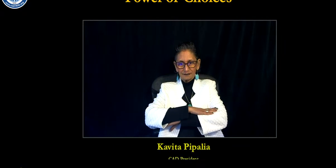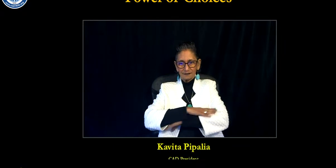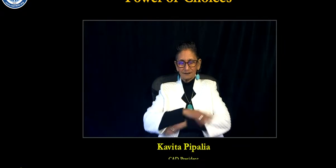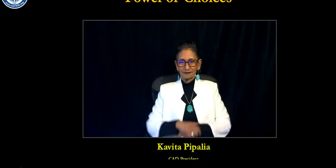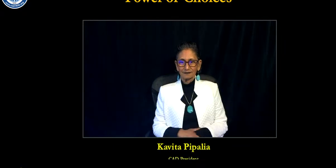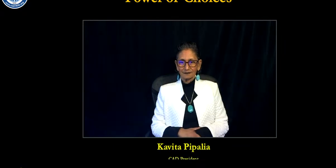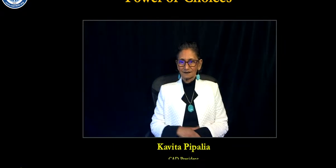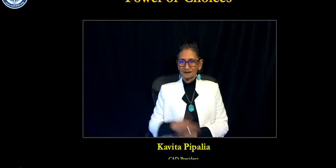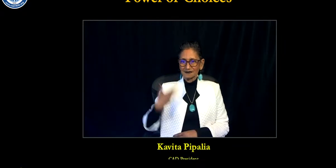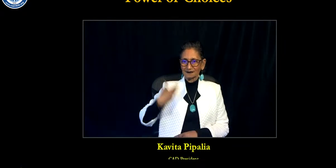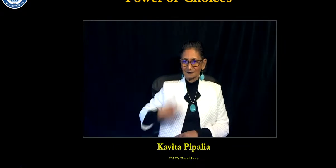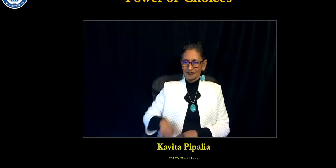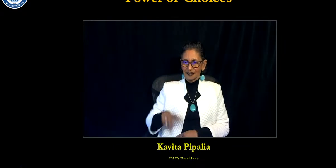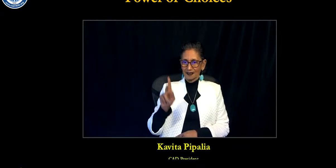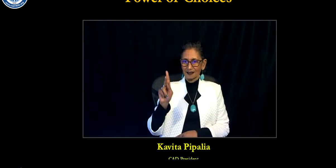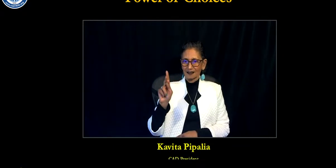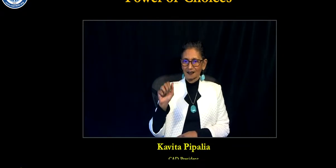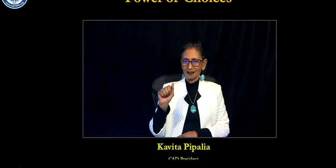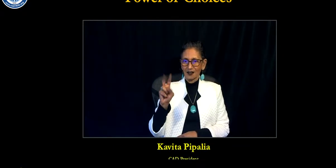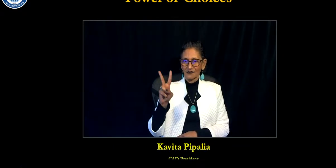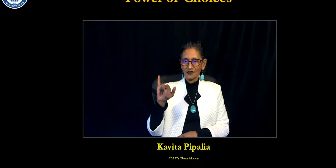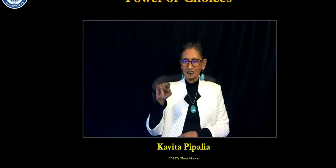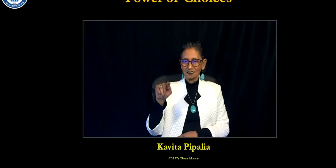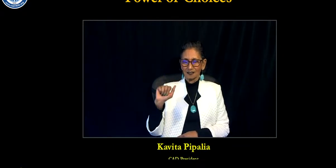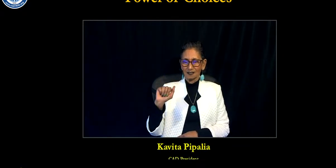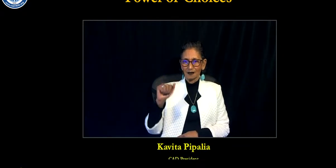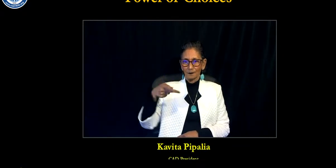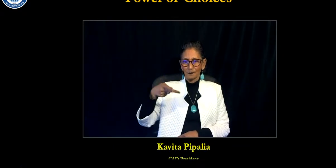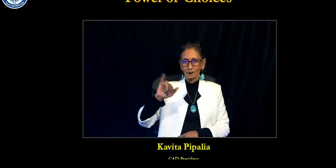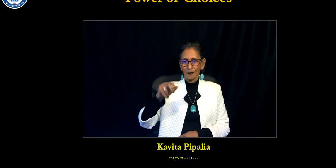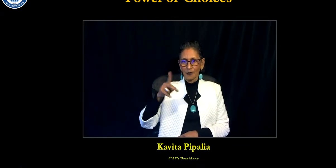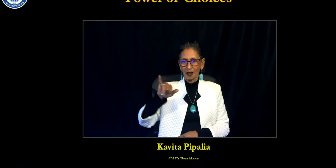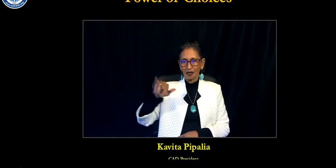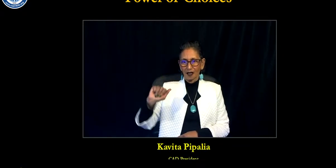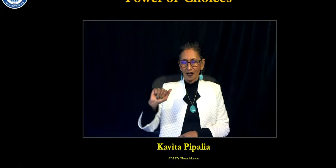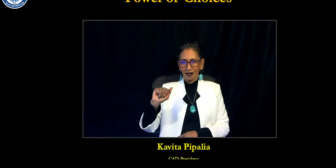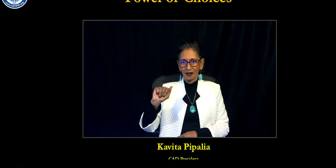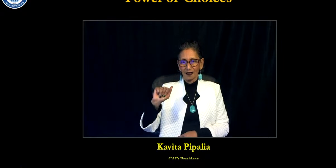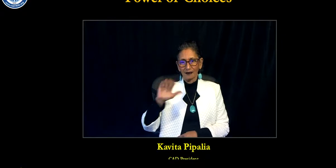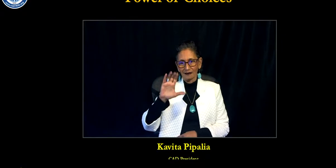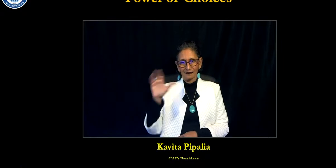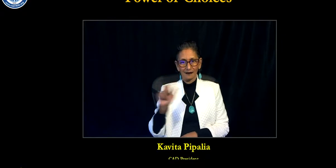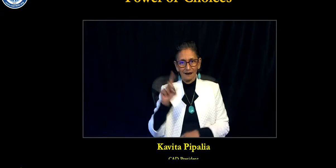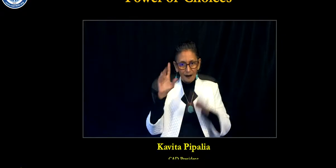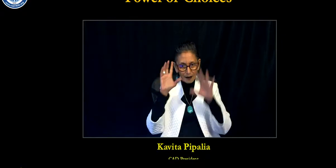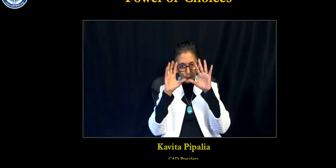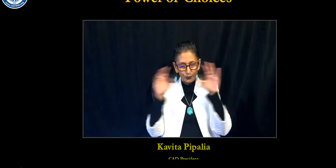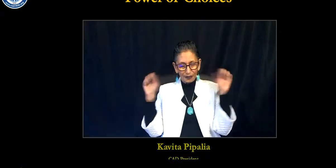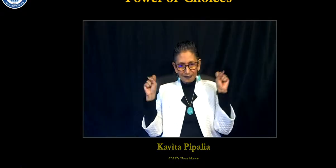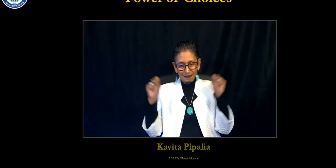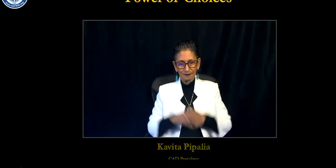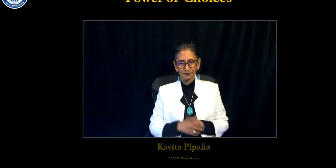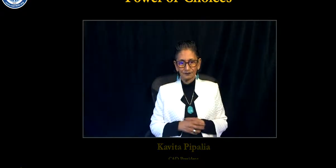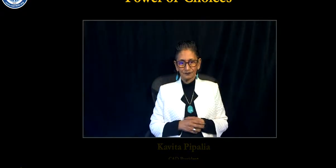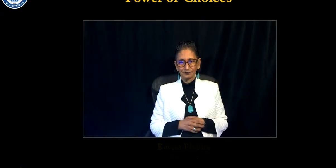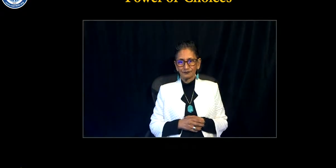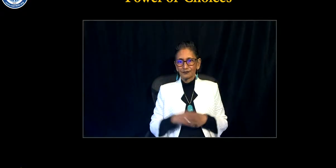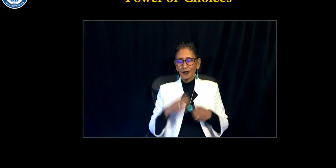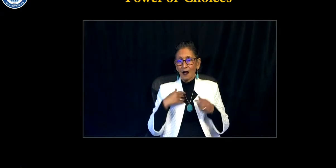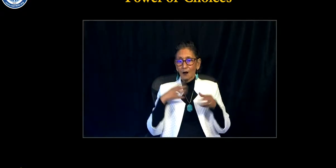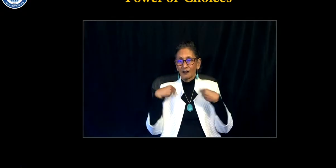Welcome tonight to the California Association of the Deaf's platform. My name is